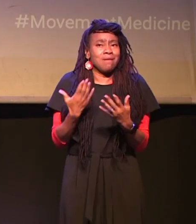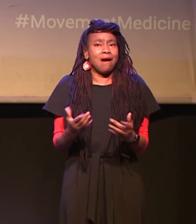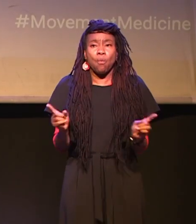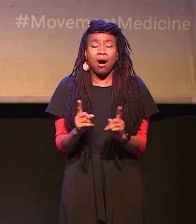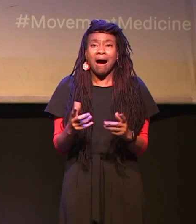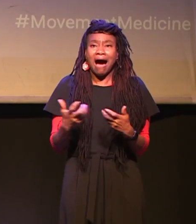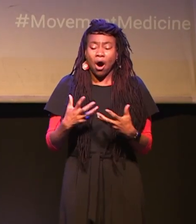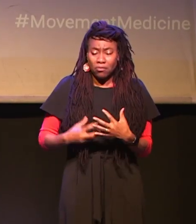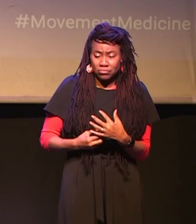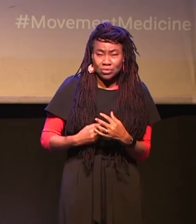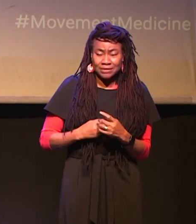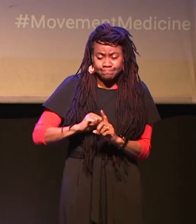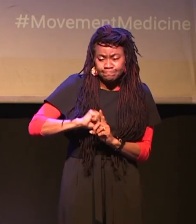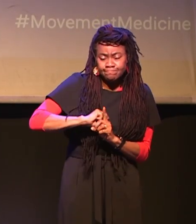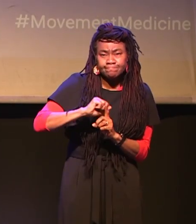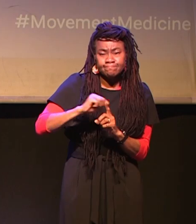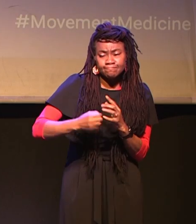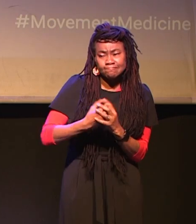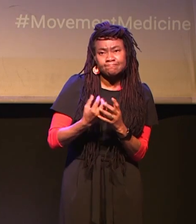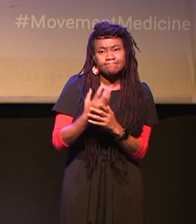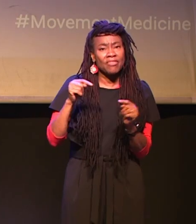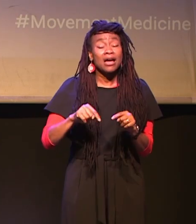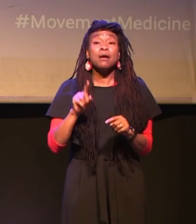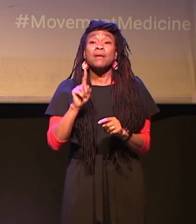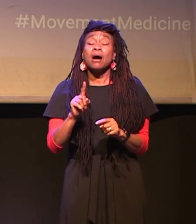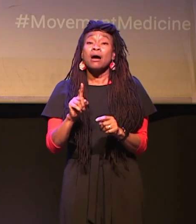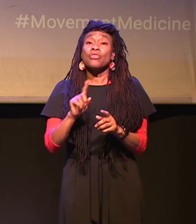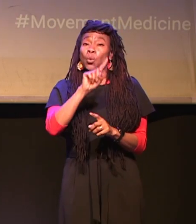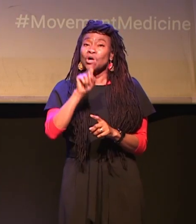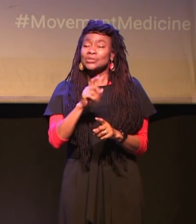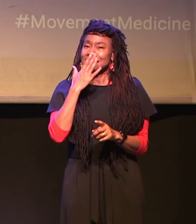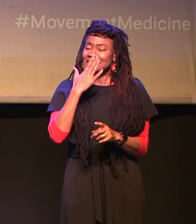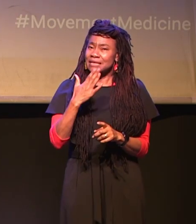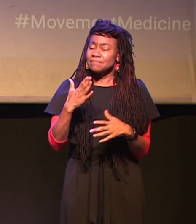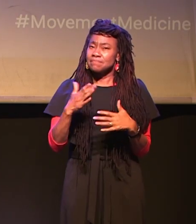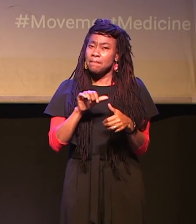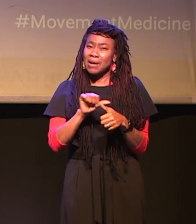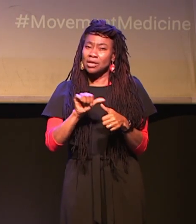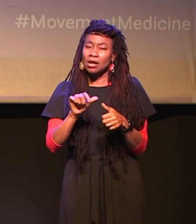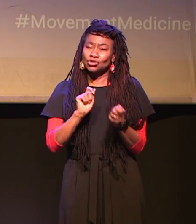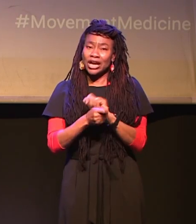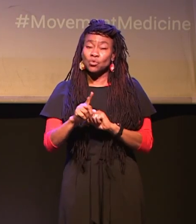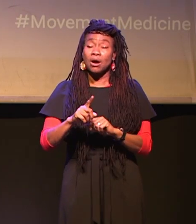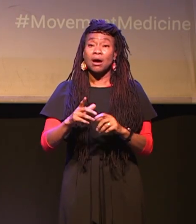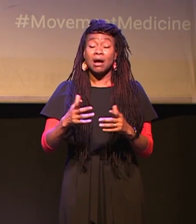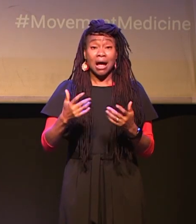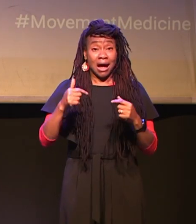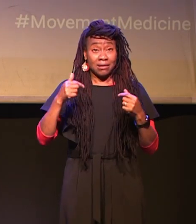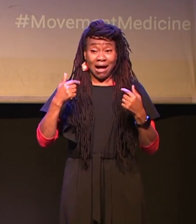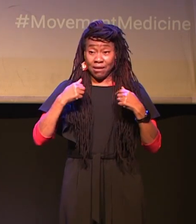that? However, the question seems more fitting and aligned to this, which is, how do we become the people for our